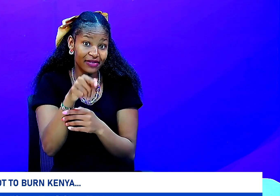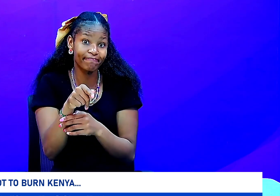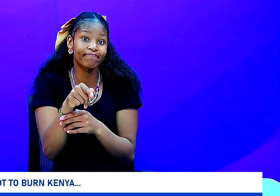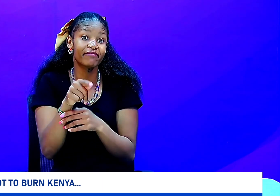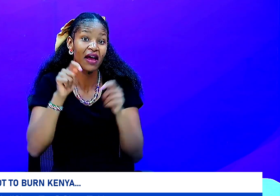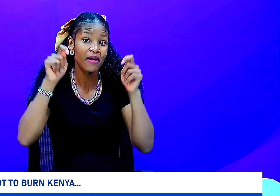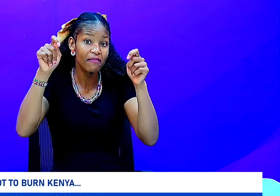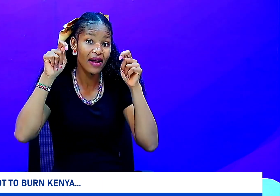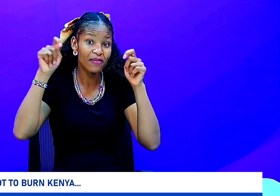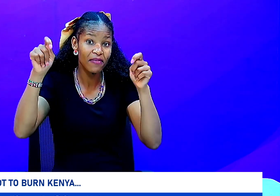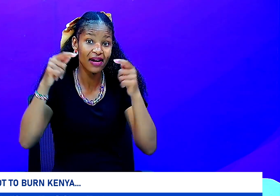all costs.